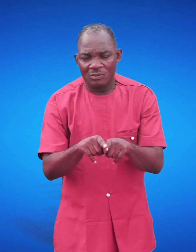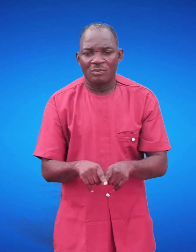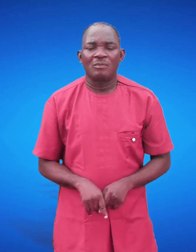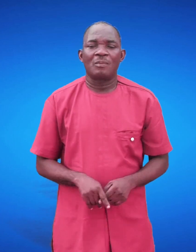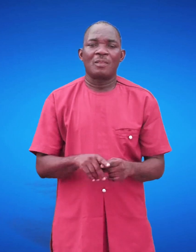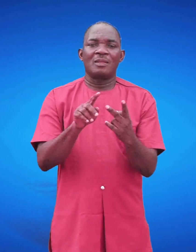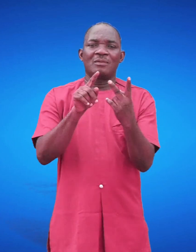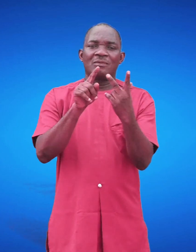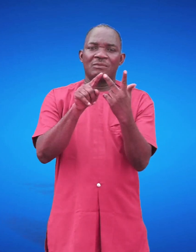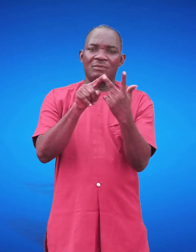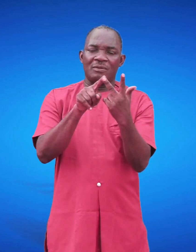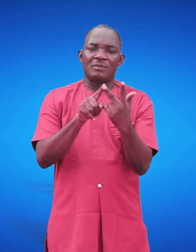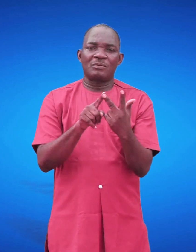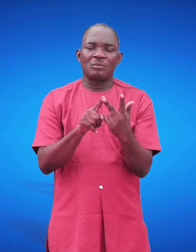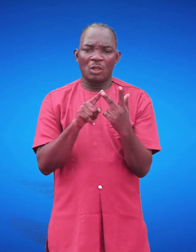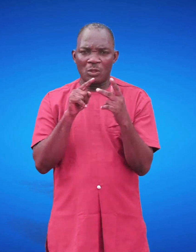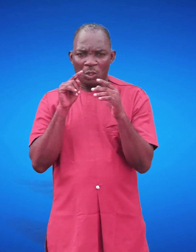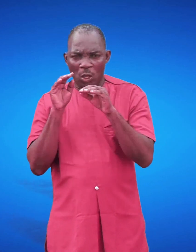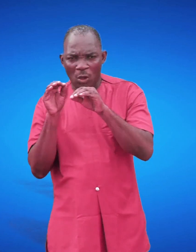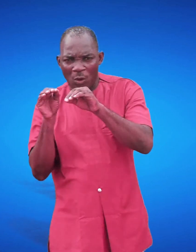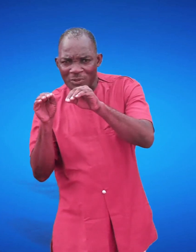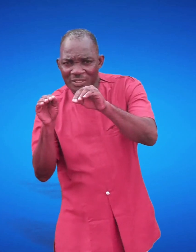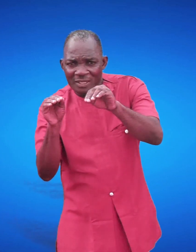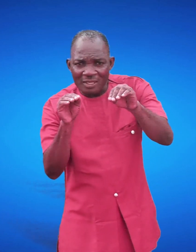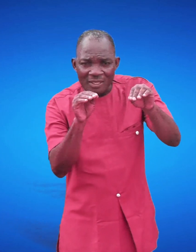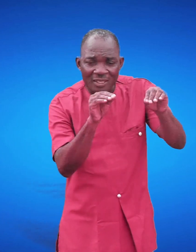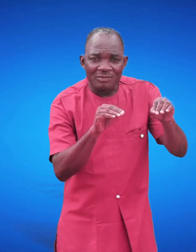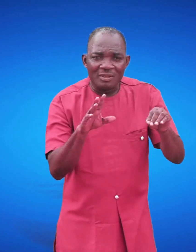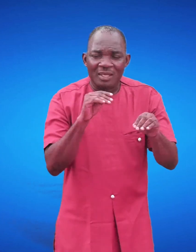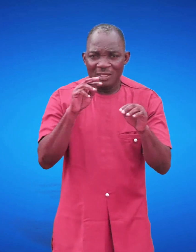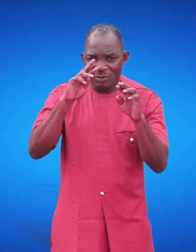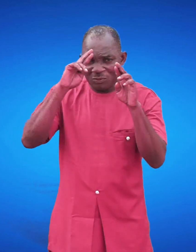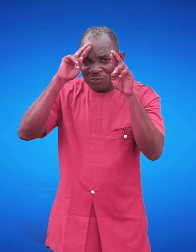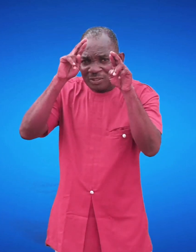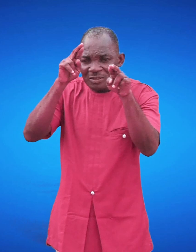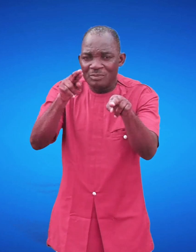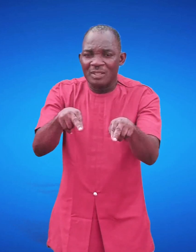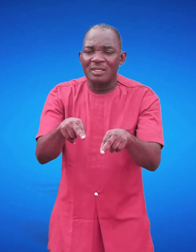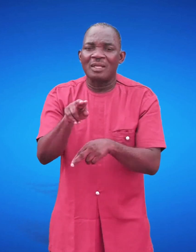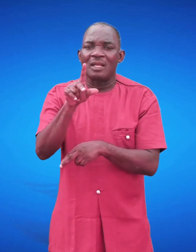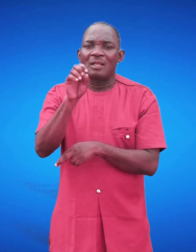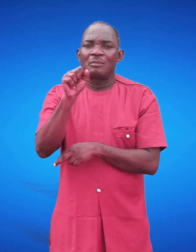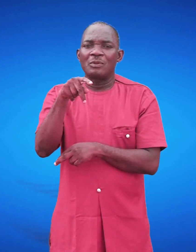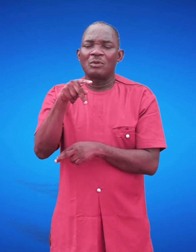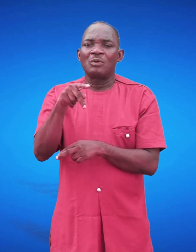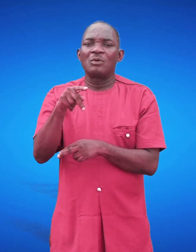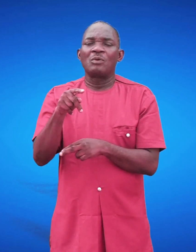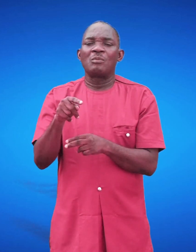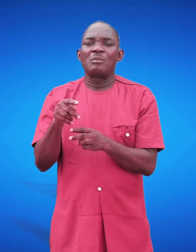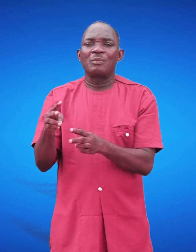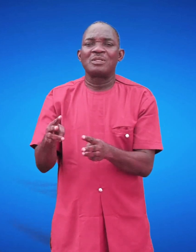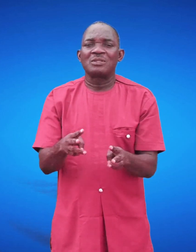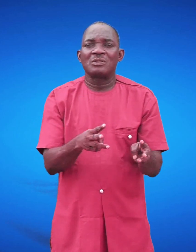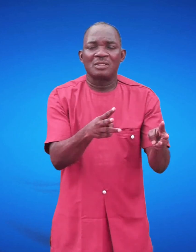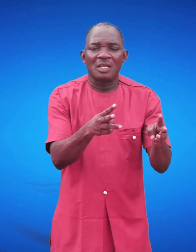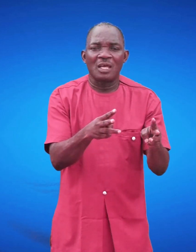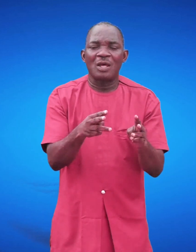3. Observing and respecting LEAP procedures, rules,